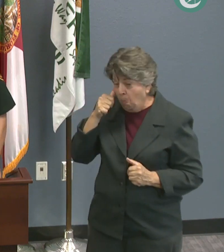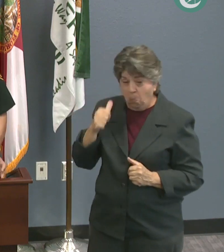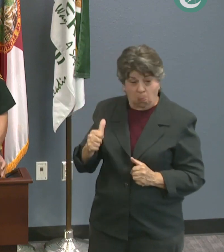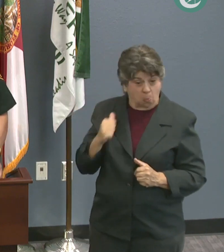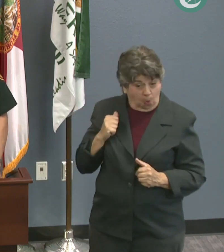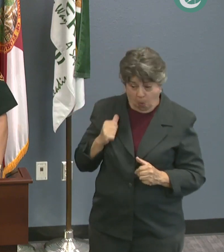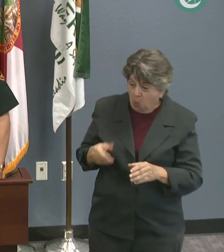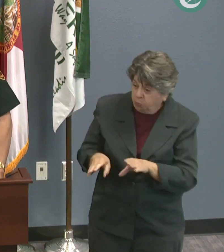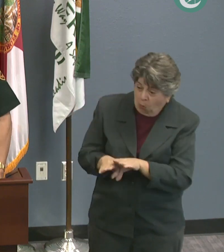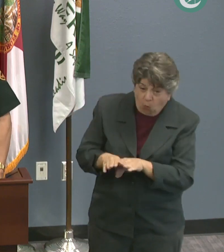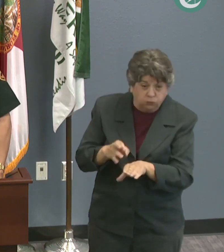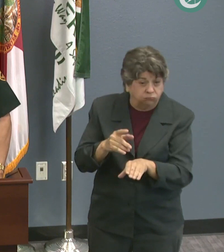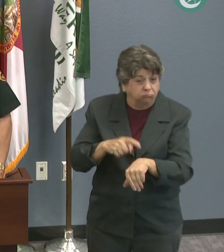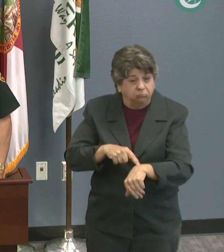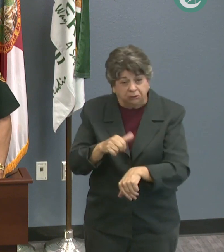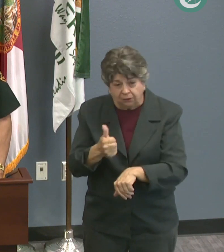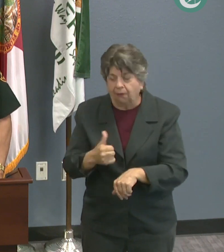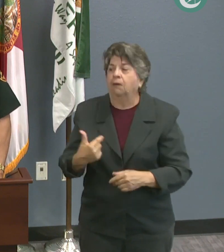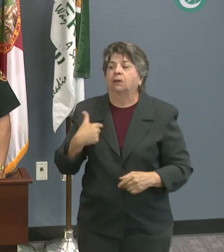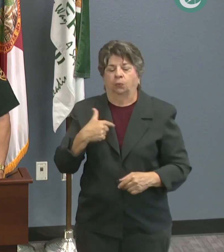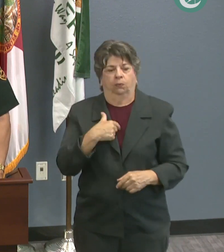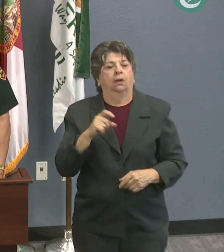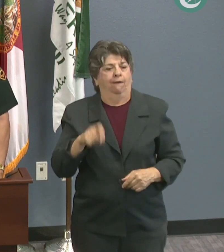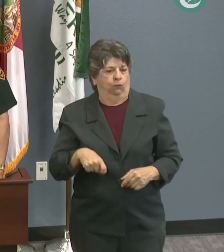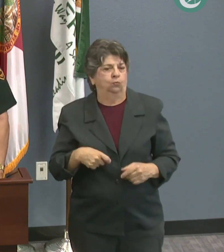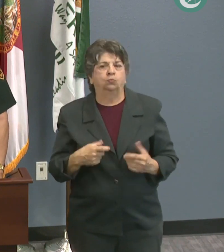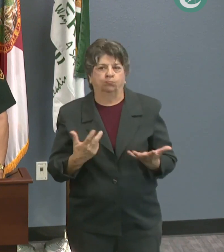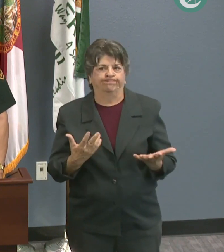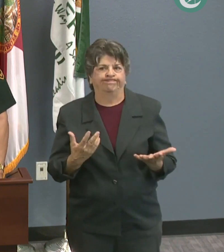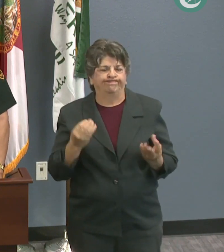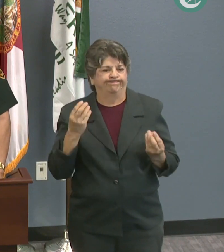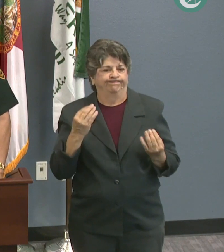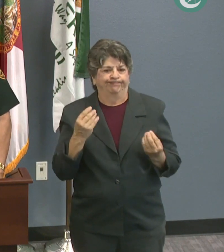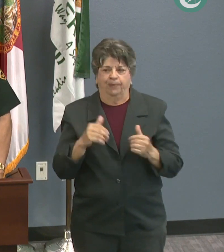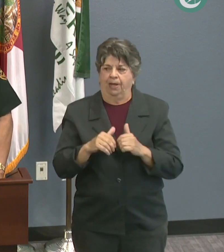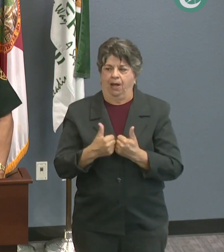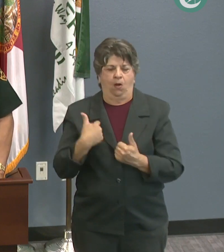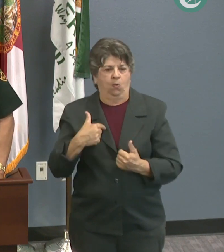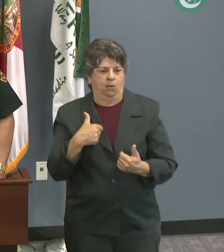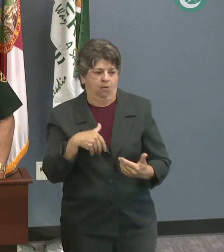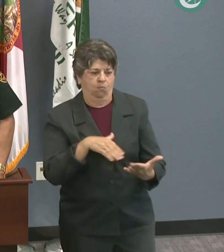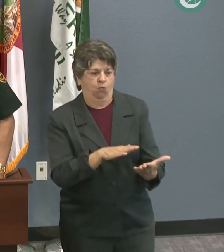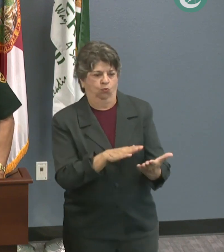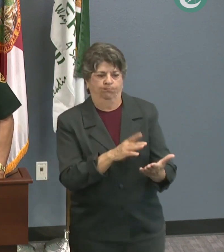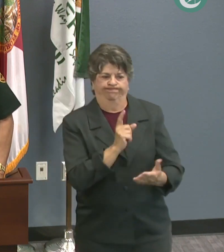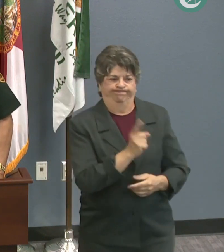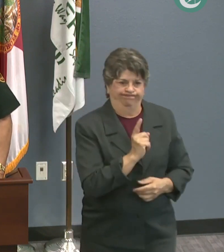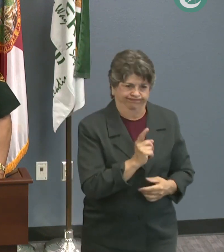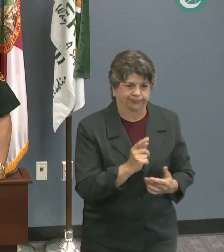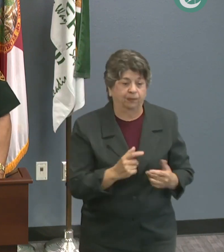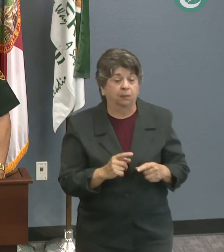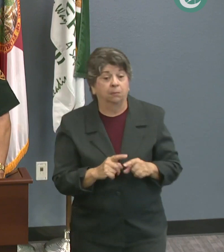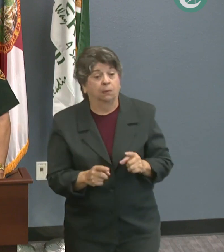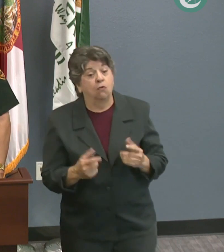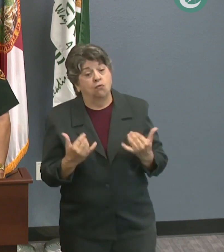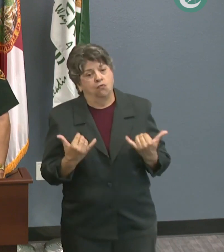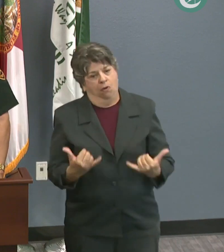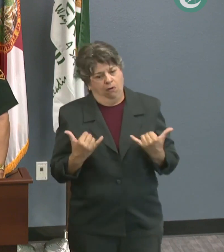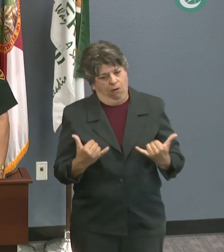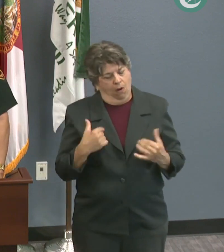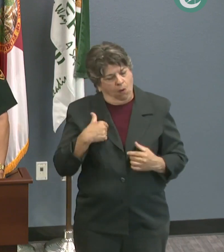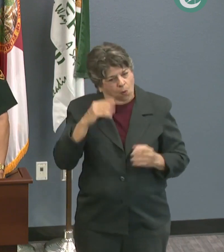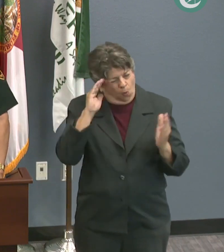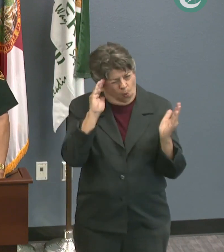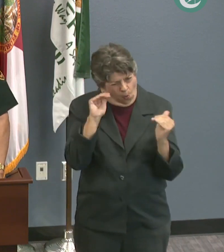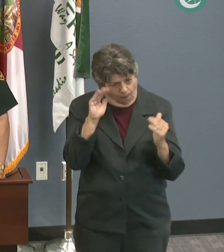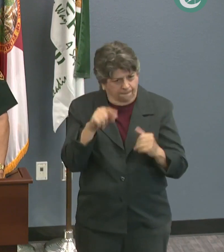it, then we'll have to consider how we handle that. But I'm confident that the public is going to react appropriately. They're going to abide